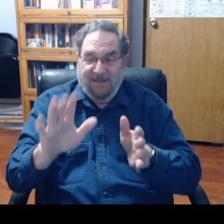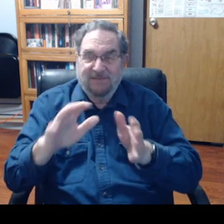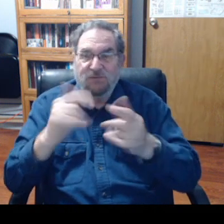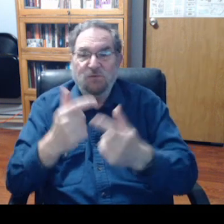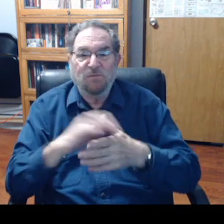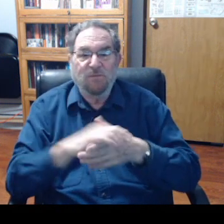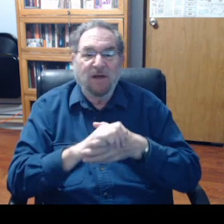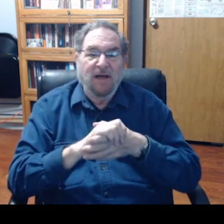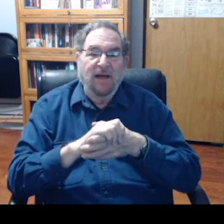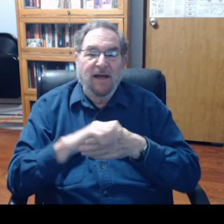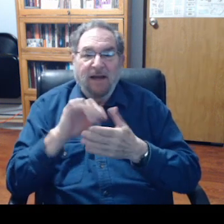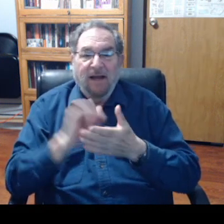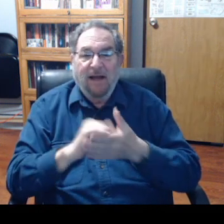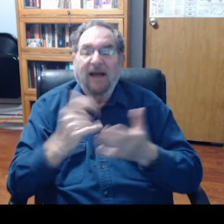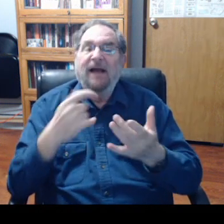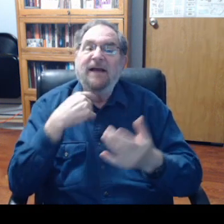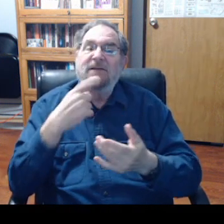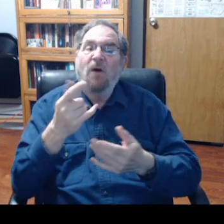of his group,